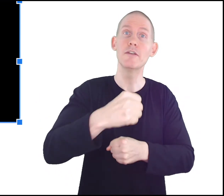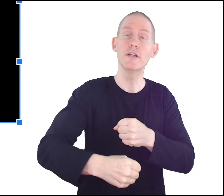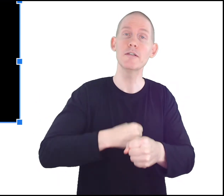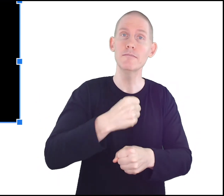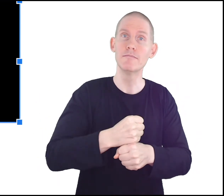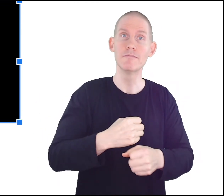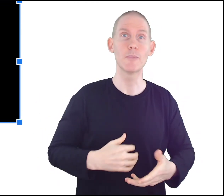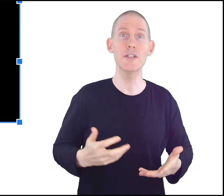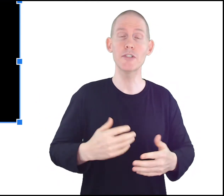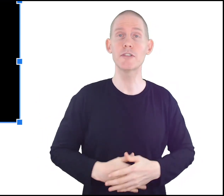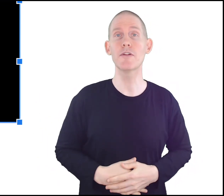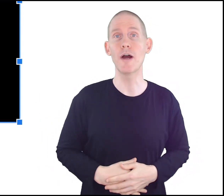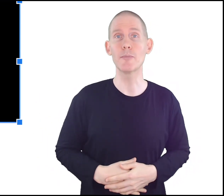year, but it's just another option.